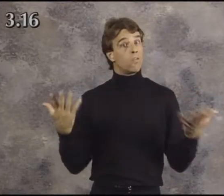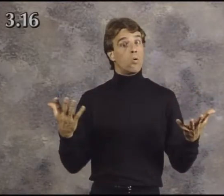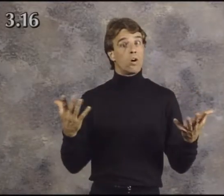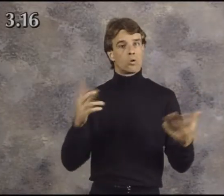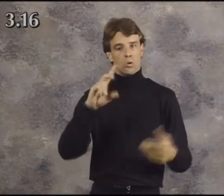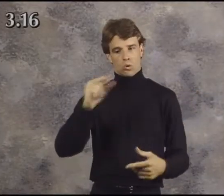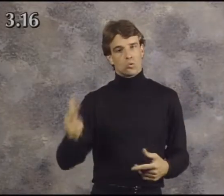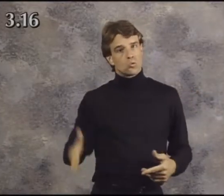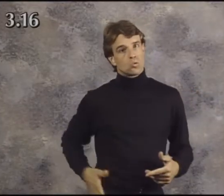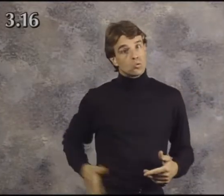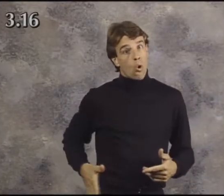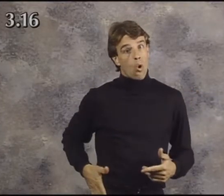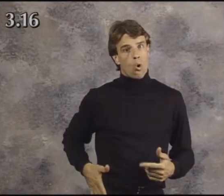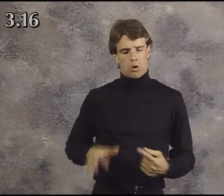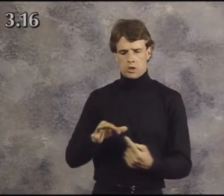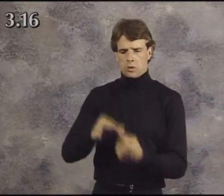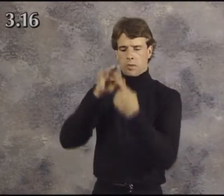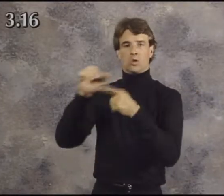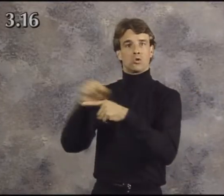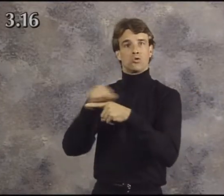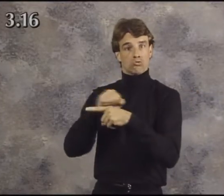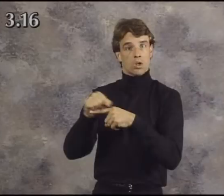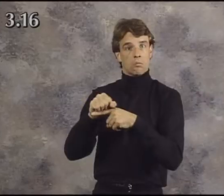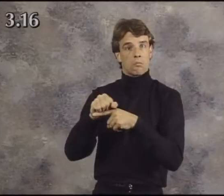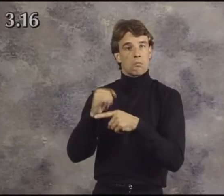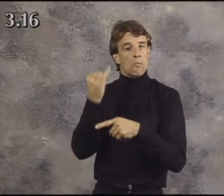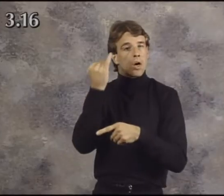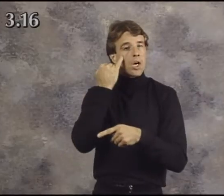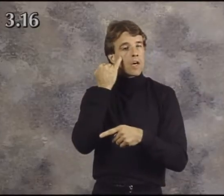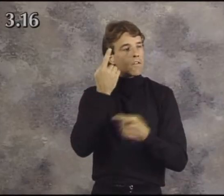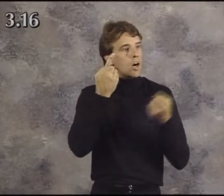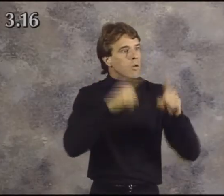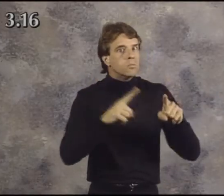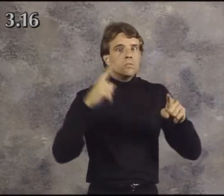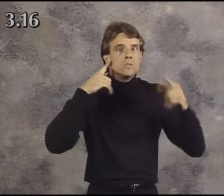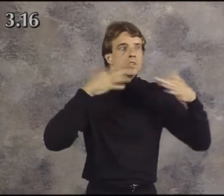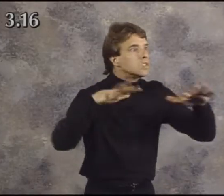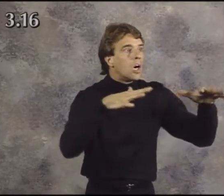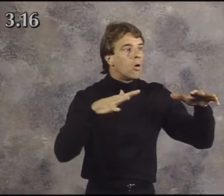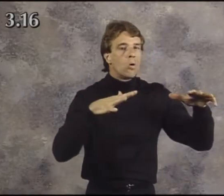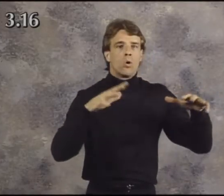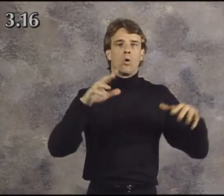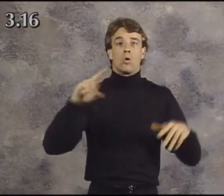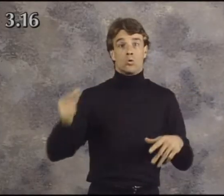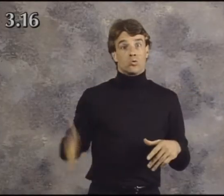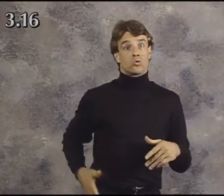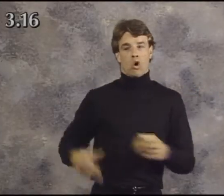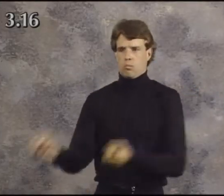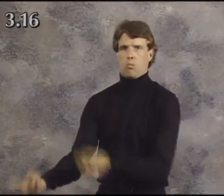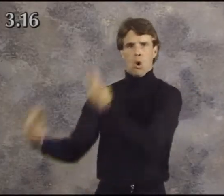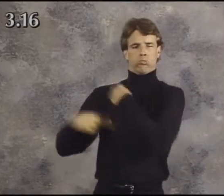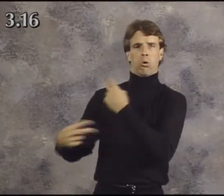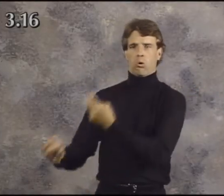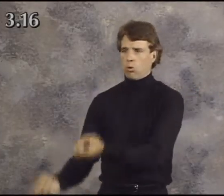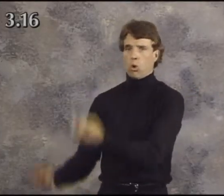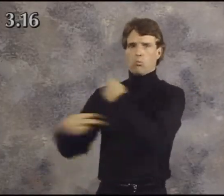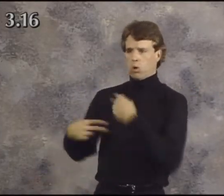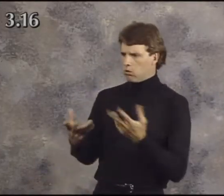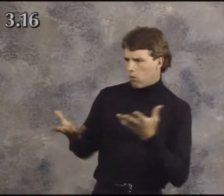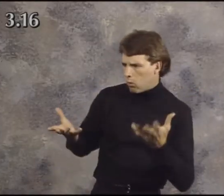Some deaf people have a specially trained hearing dog. If there is a loud noise, the dog goes to the